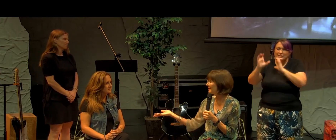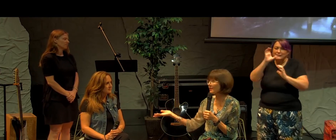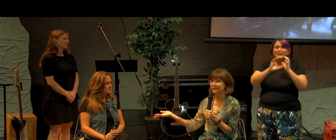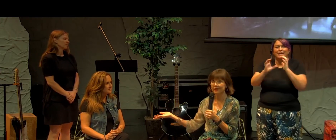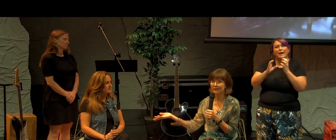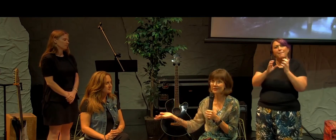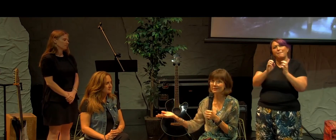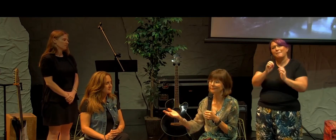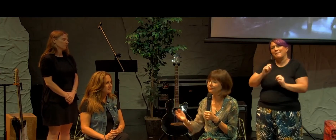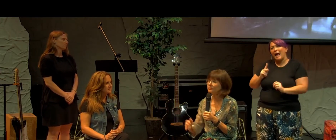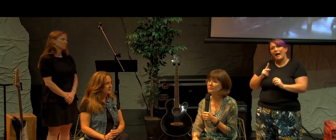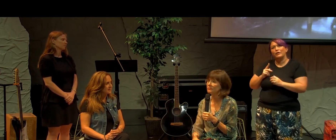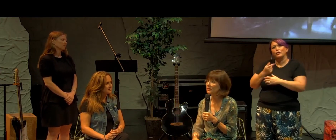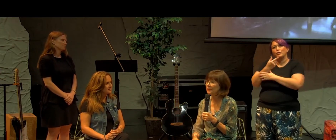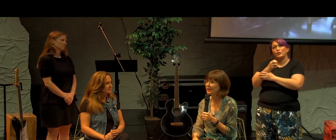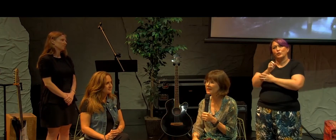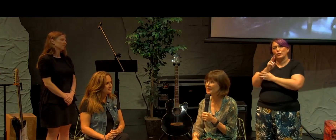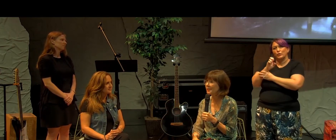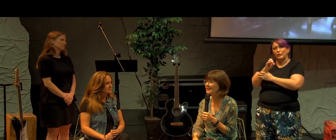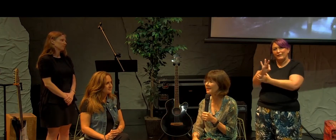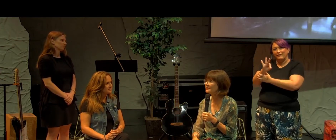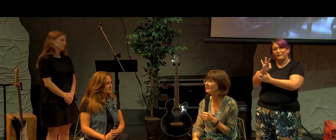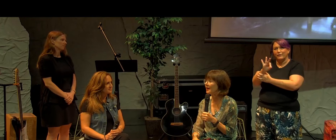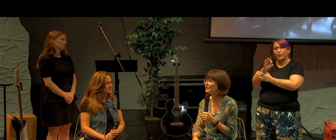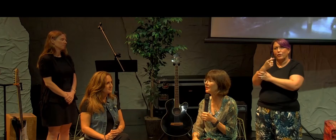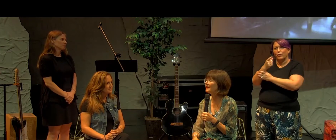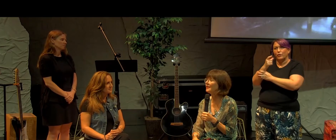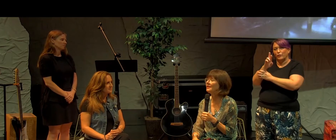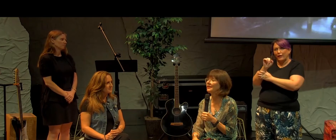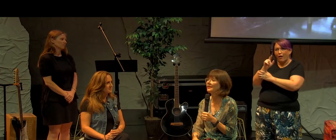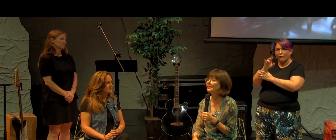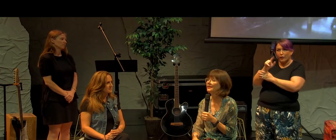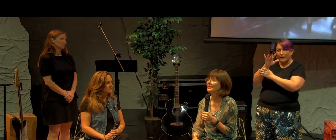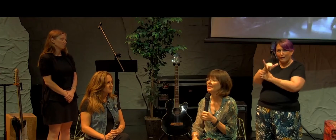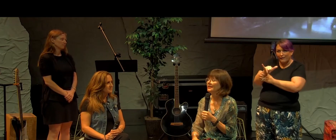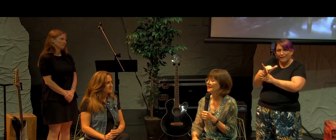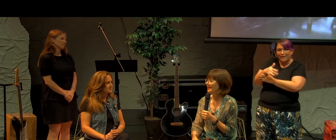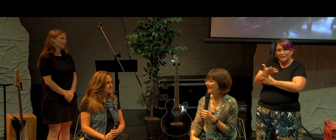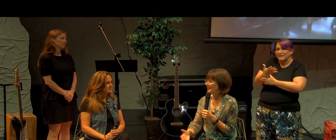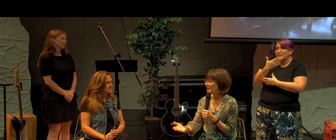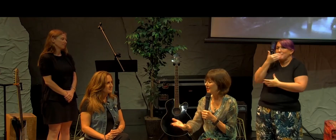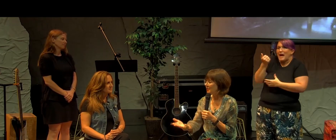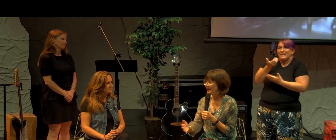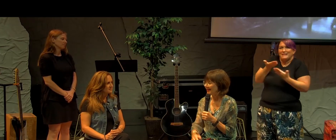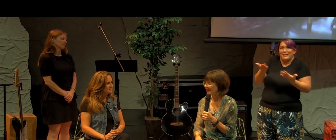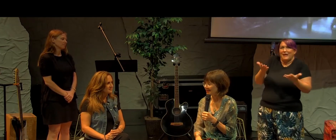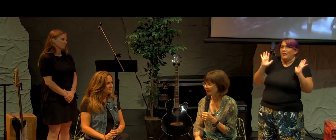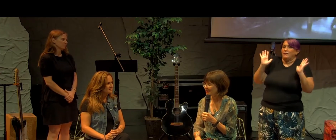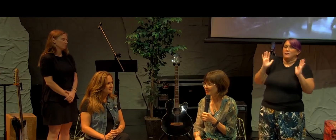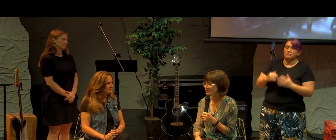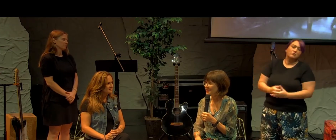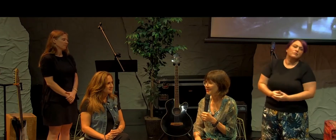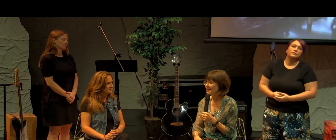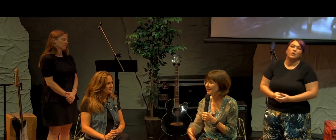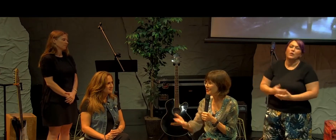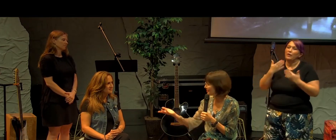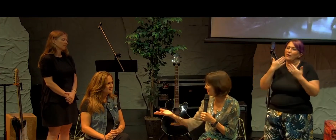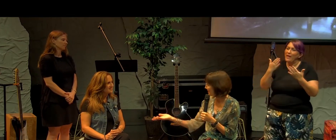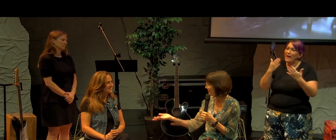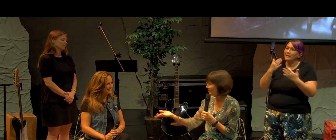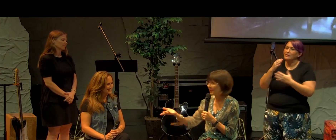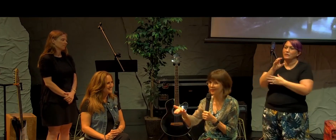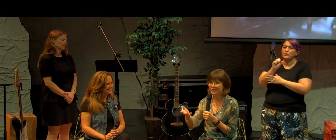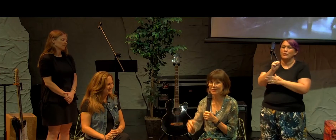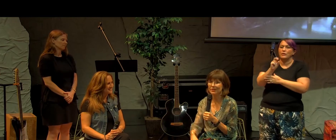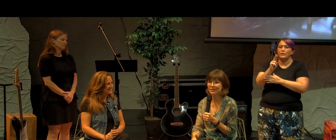to grief recovery because it's the best thing out there. And so, you know, thanks to Susie Dininger, who's